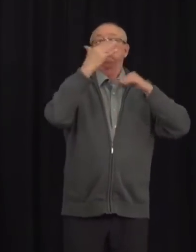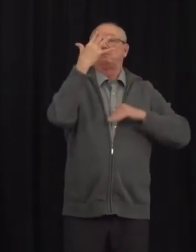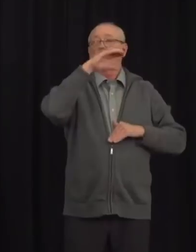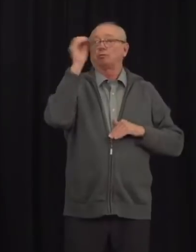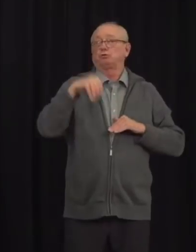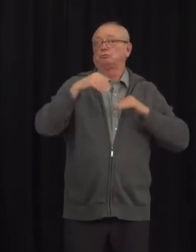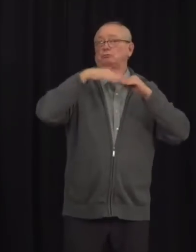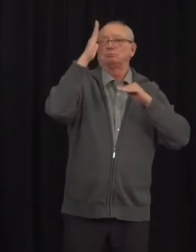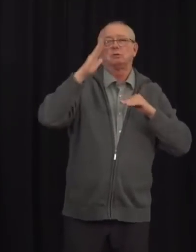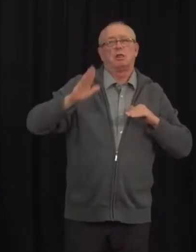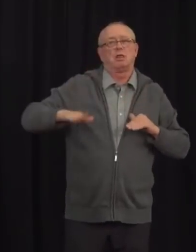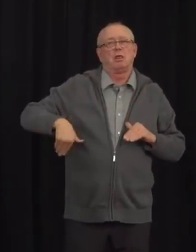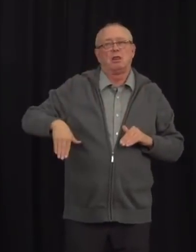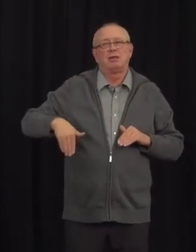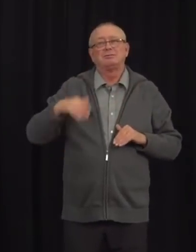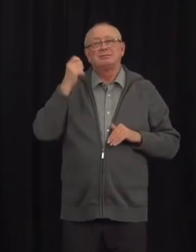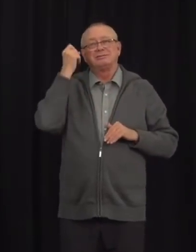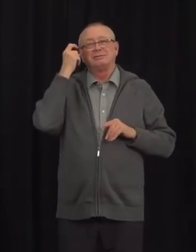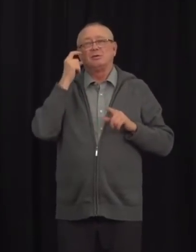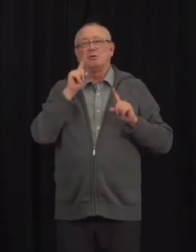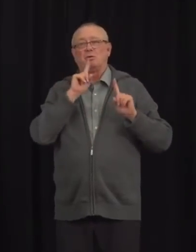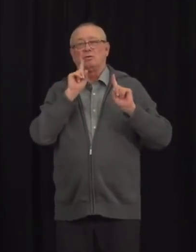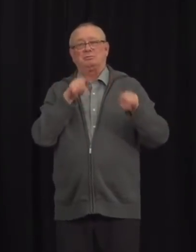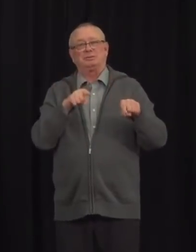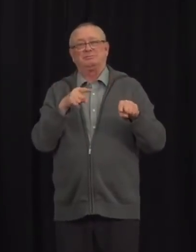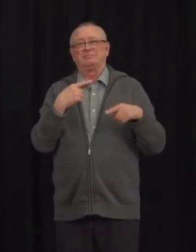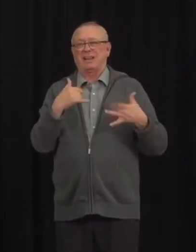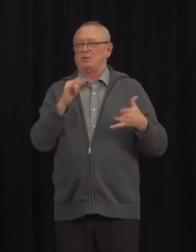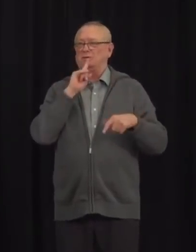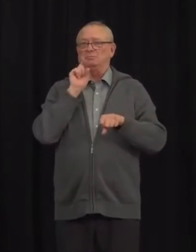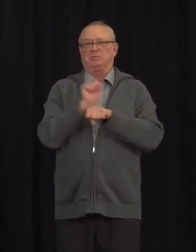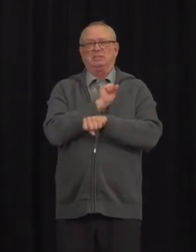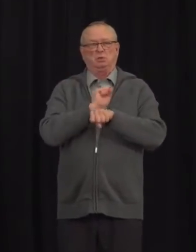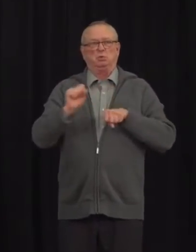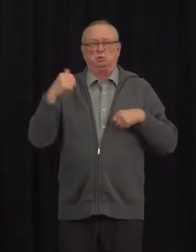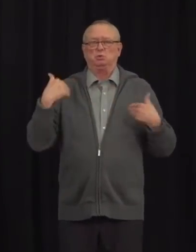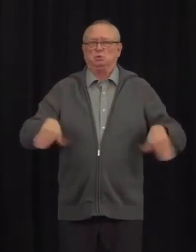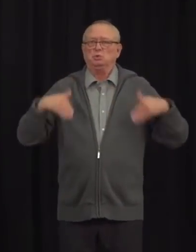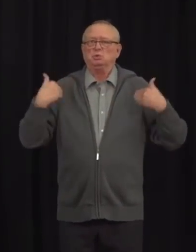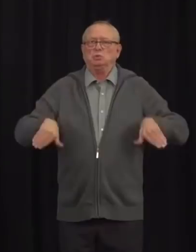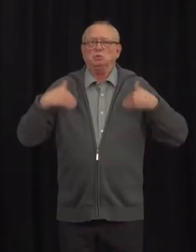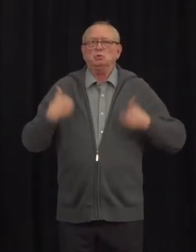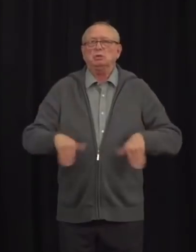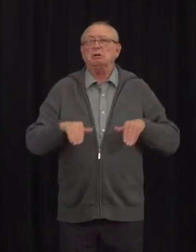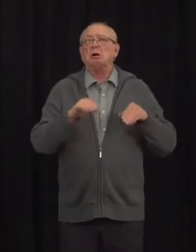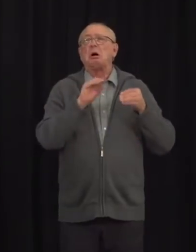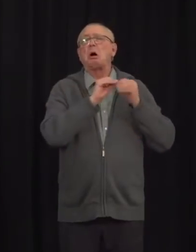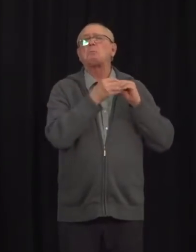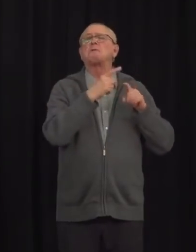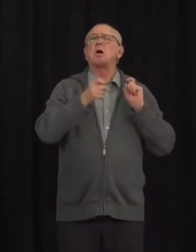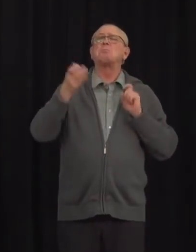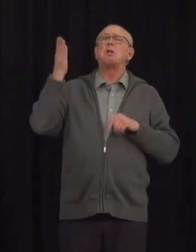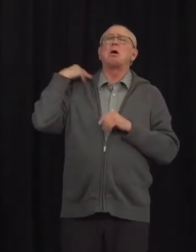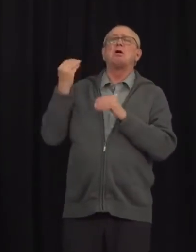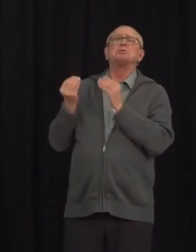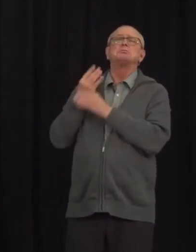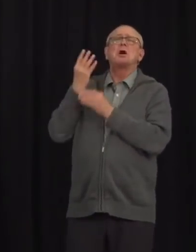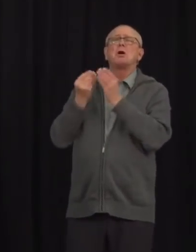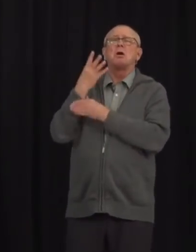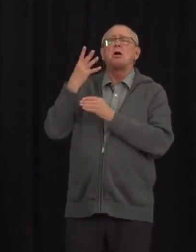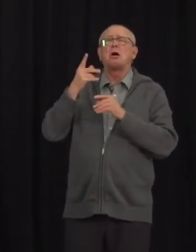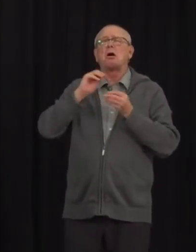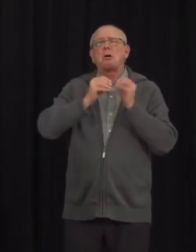we need to respond to the actual situation, not just the metric chosen in the spring. This